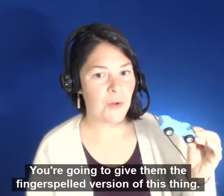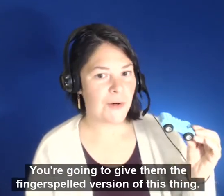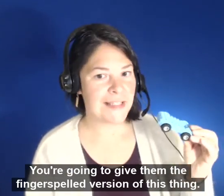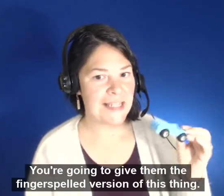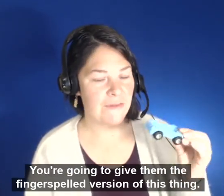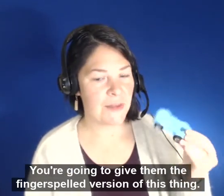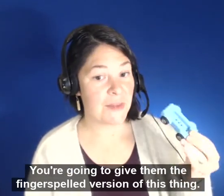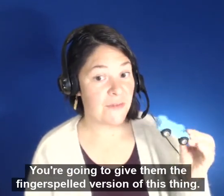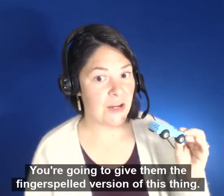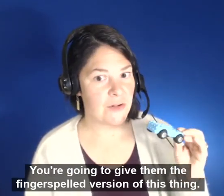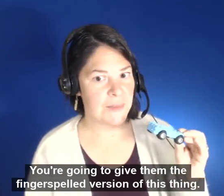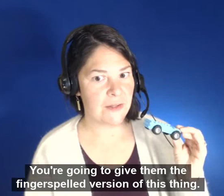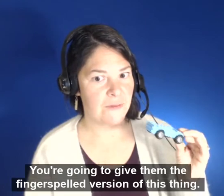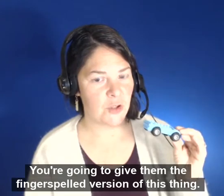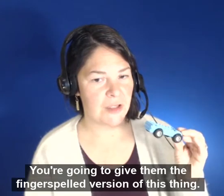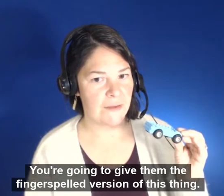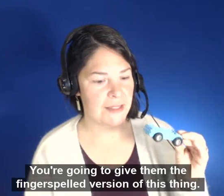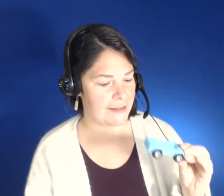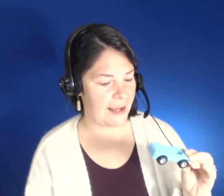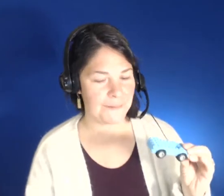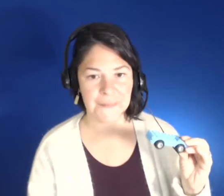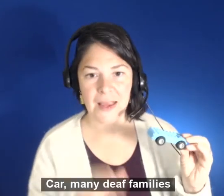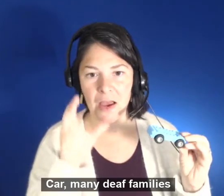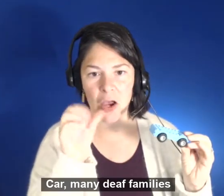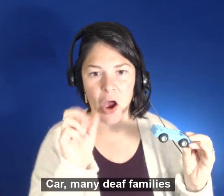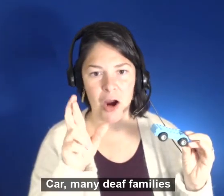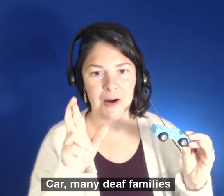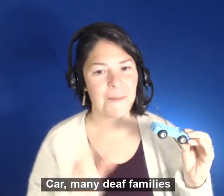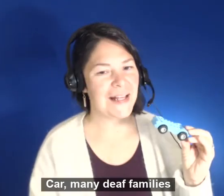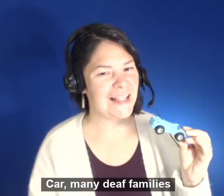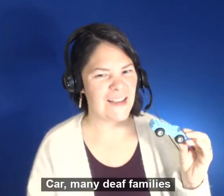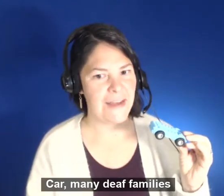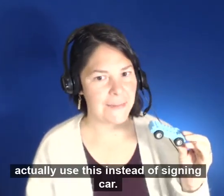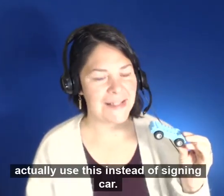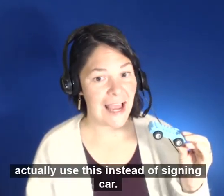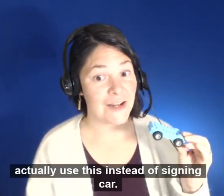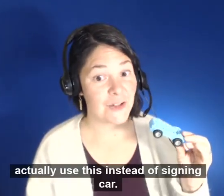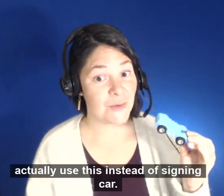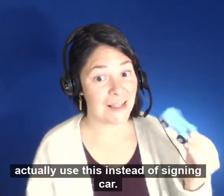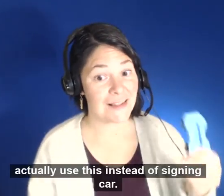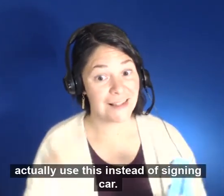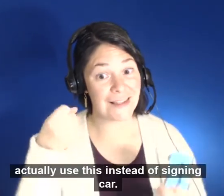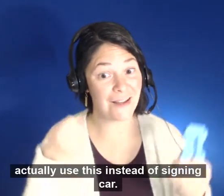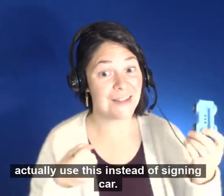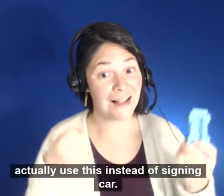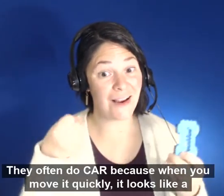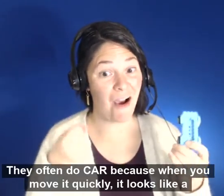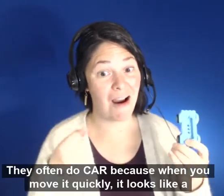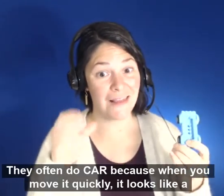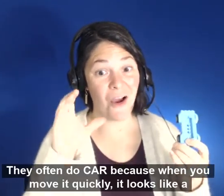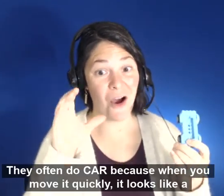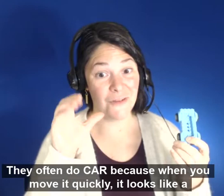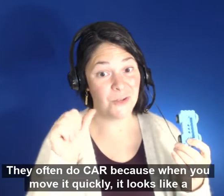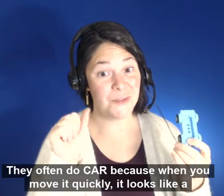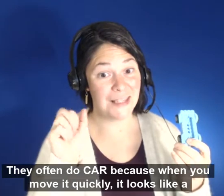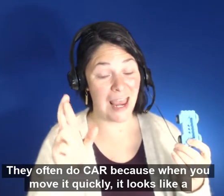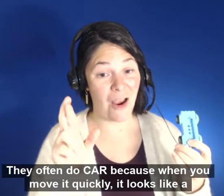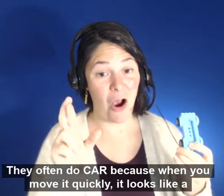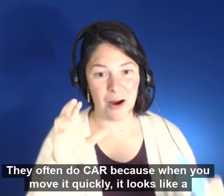going to give them the fingerspelled version of this thing. Car. Many deaf families actually use this instead of signing car. They often do CAR